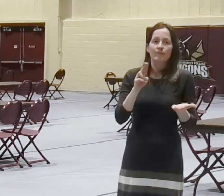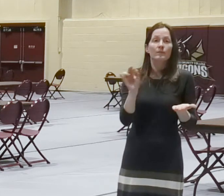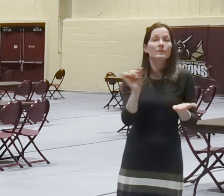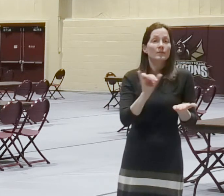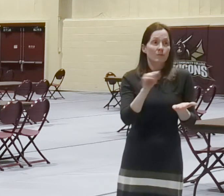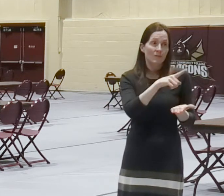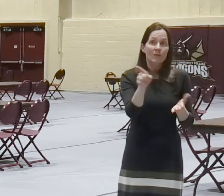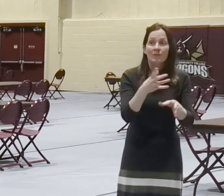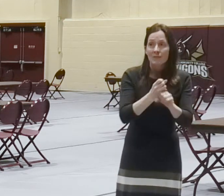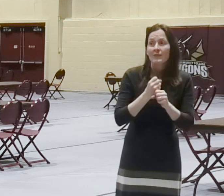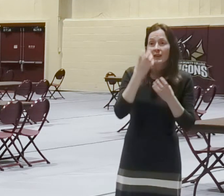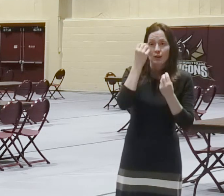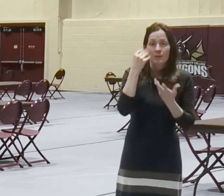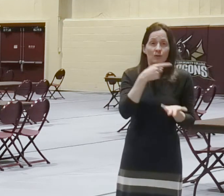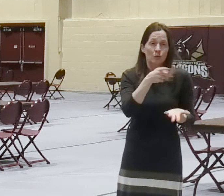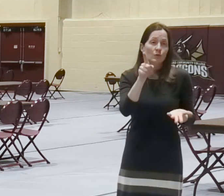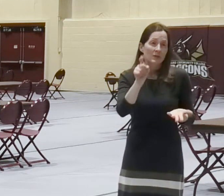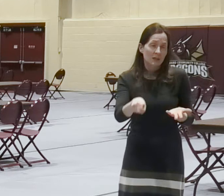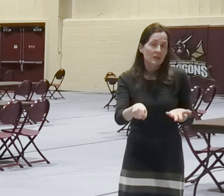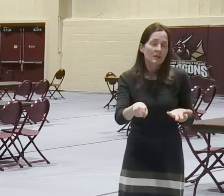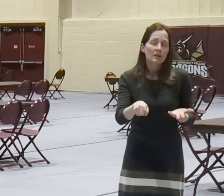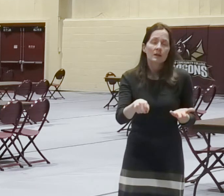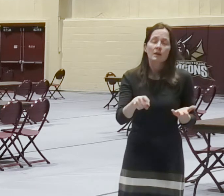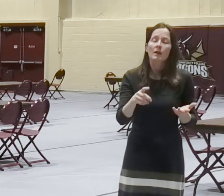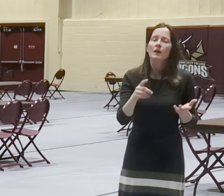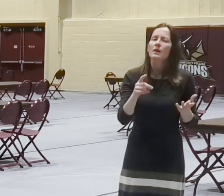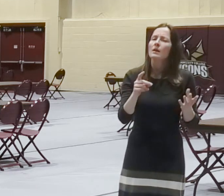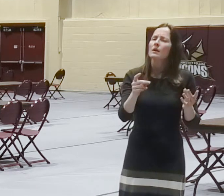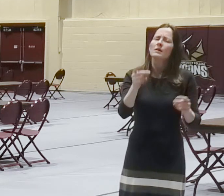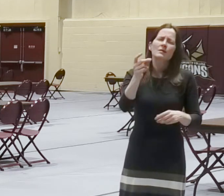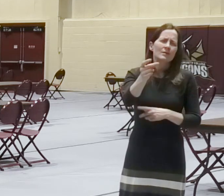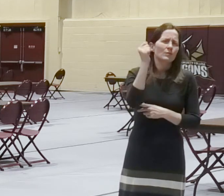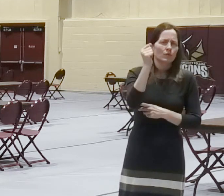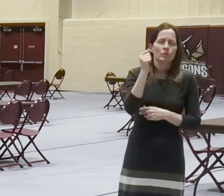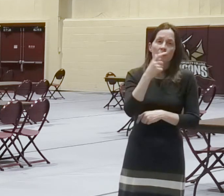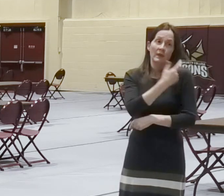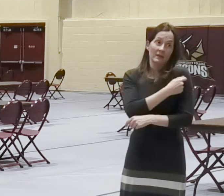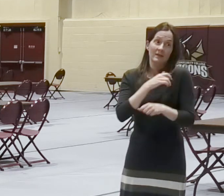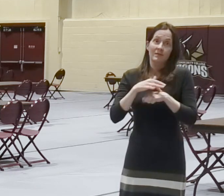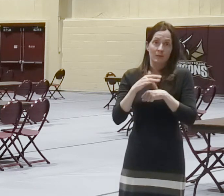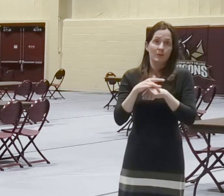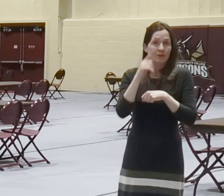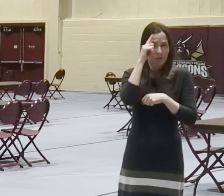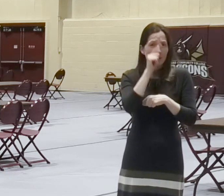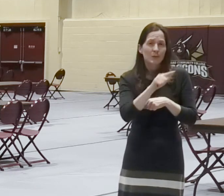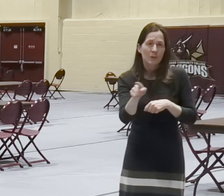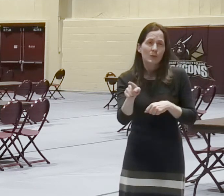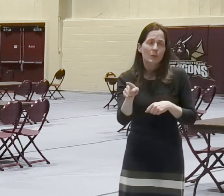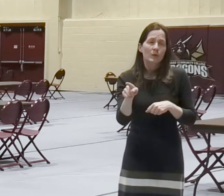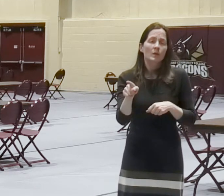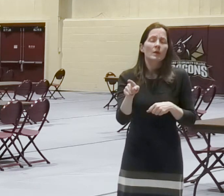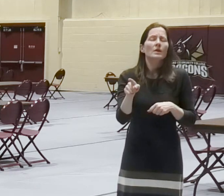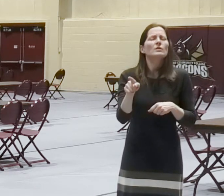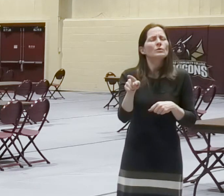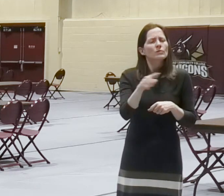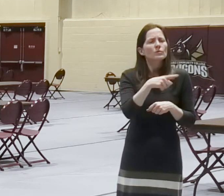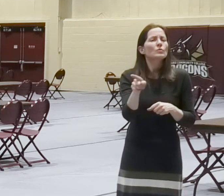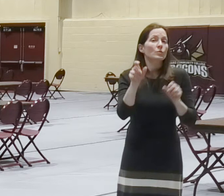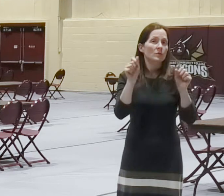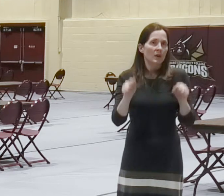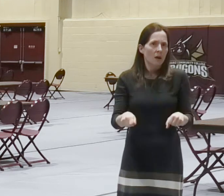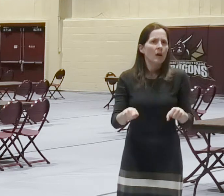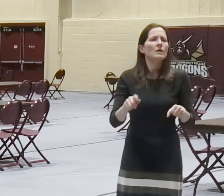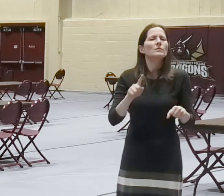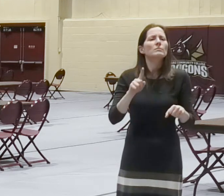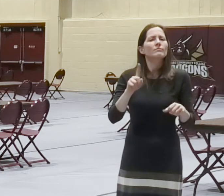needed for you as soon as the vaccine is available so that you can access your